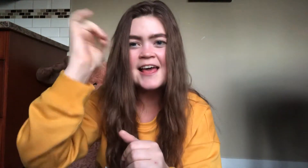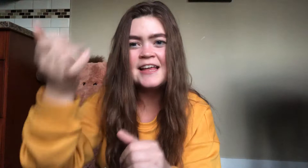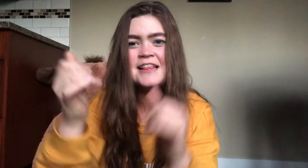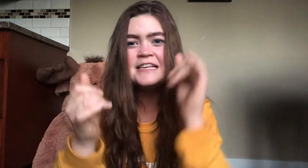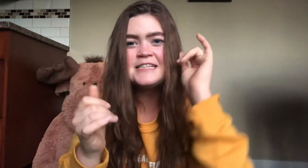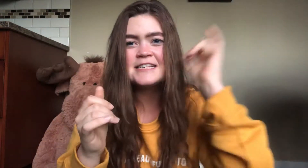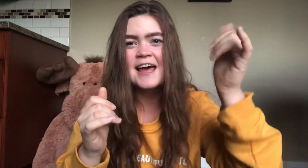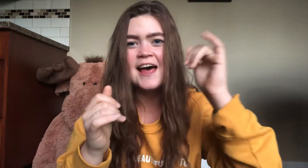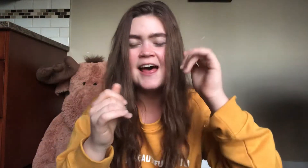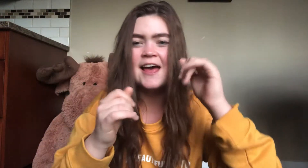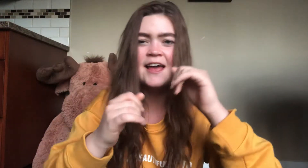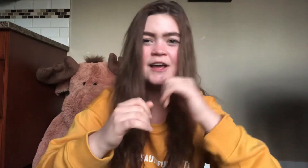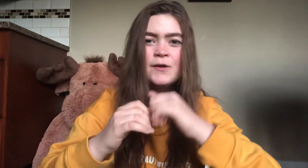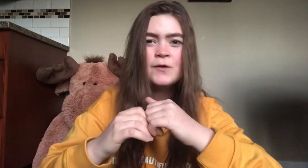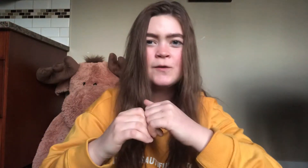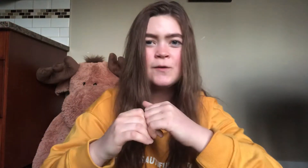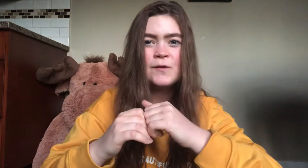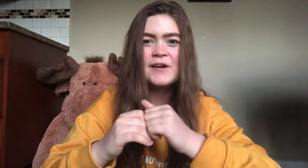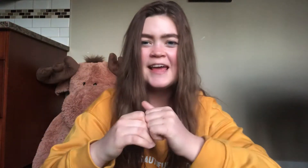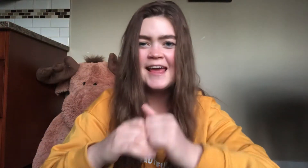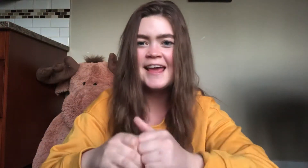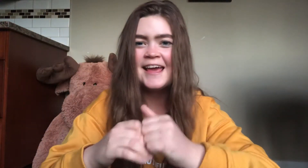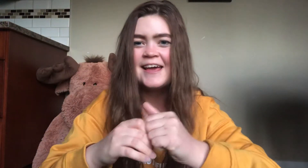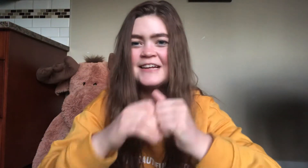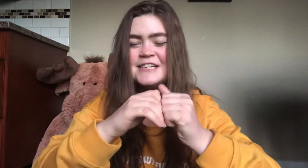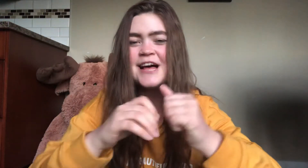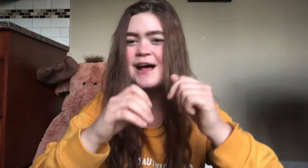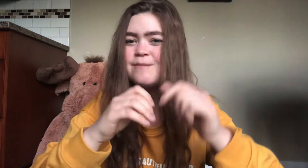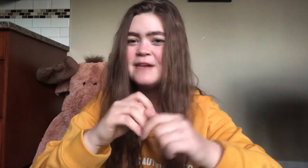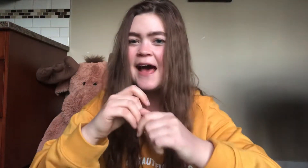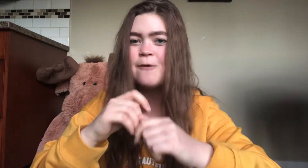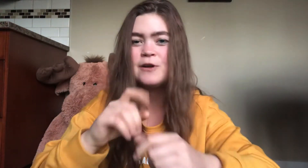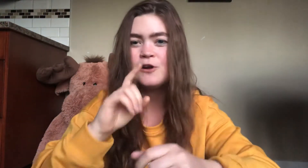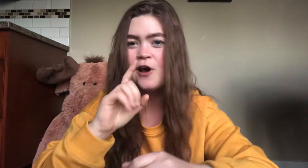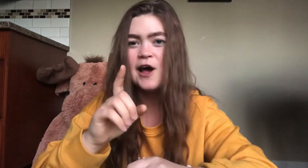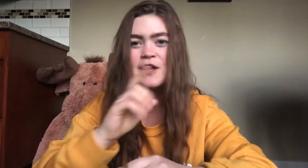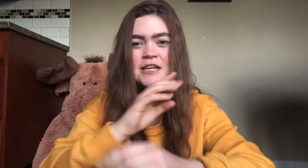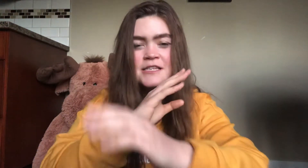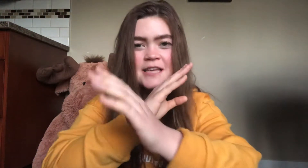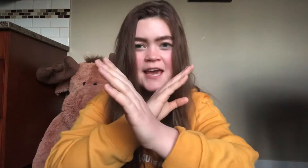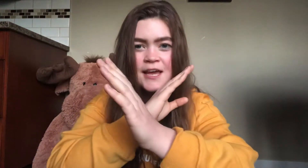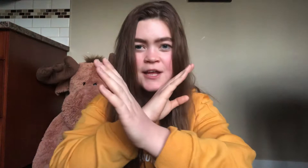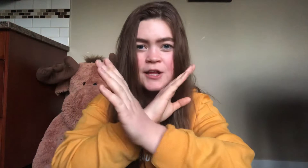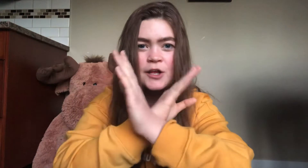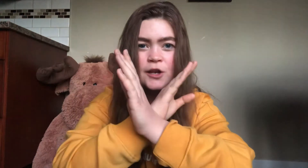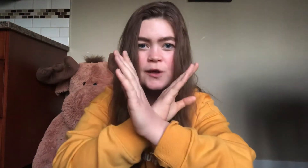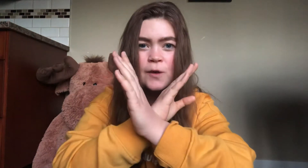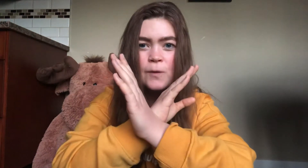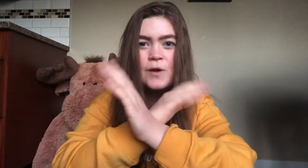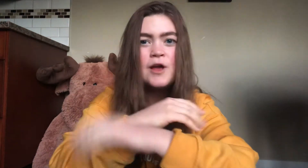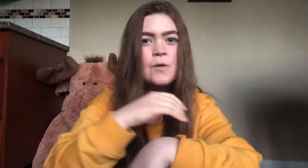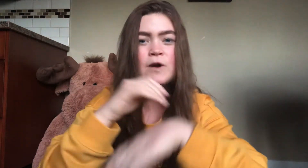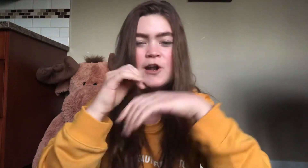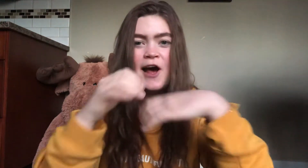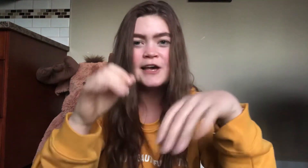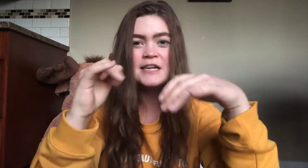in the sky, okay, good job. Now we're not gonna say, we're not gonna